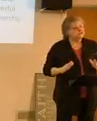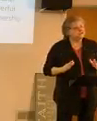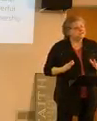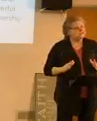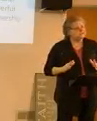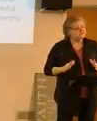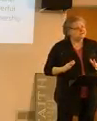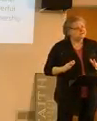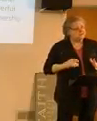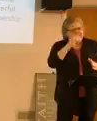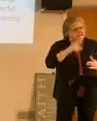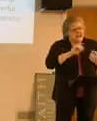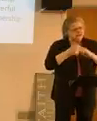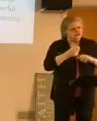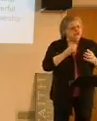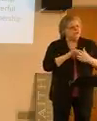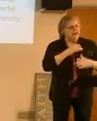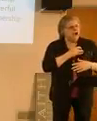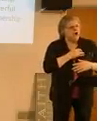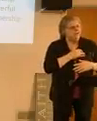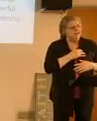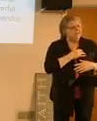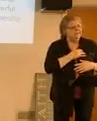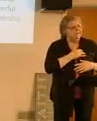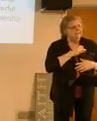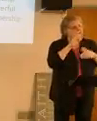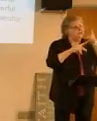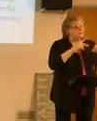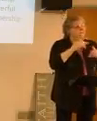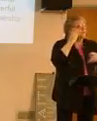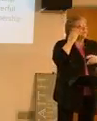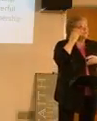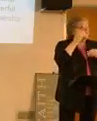enemy. We think about people who,